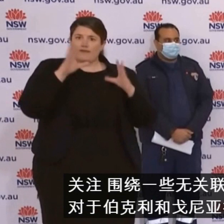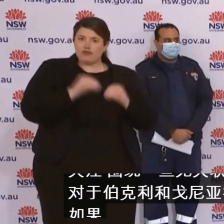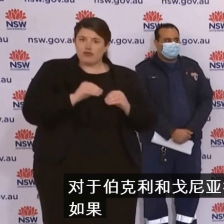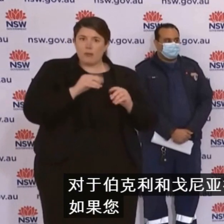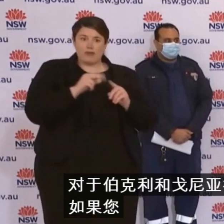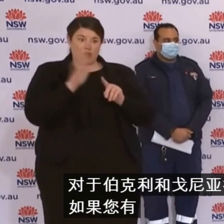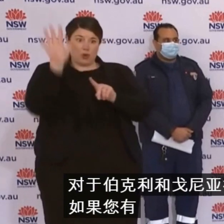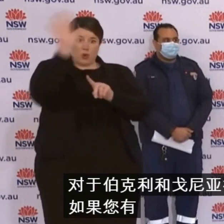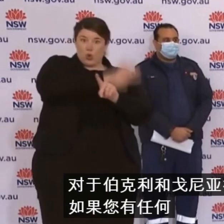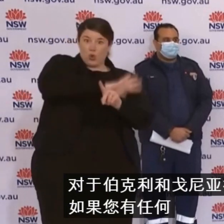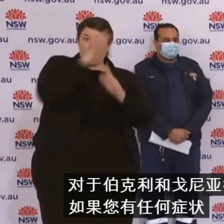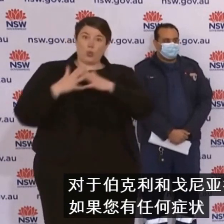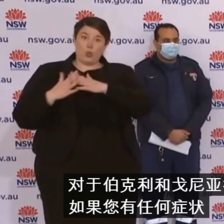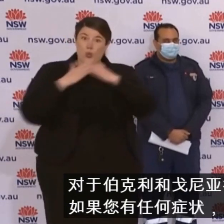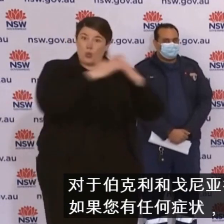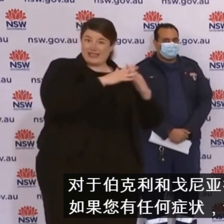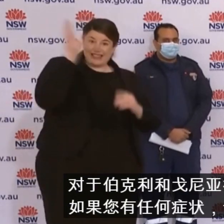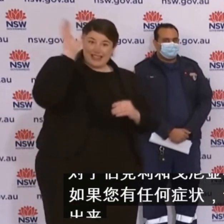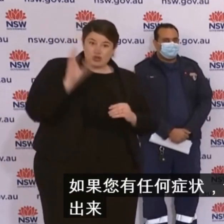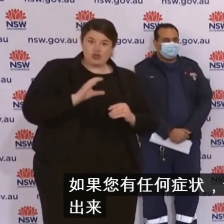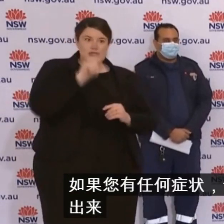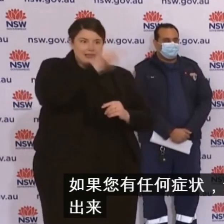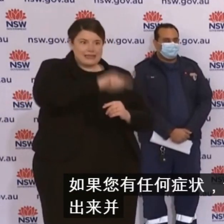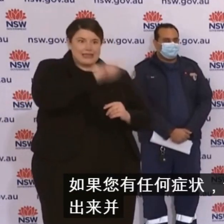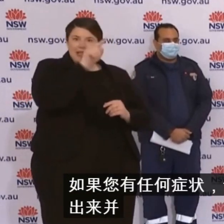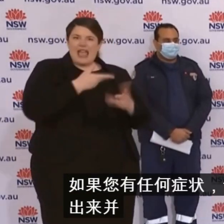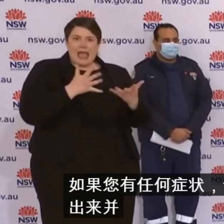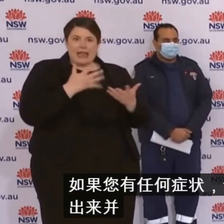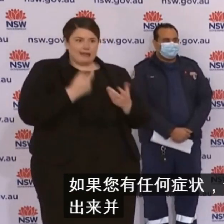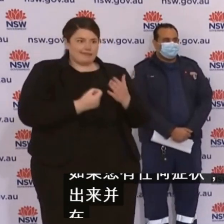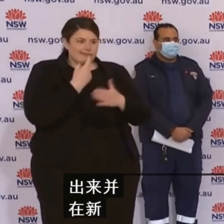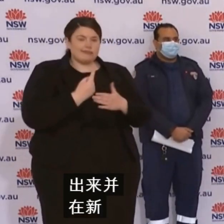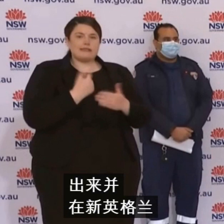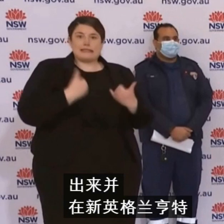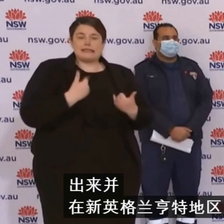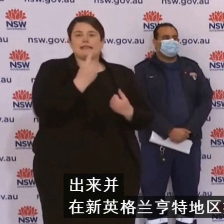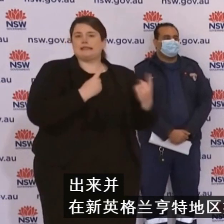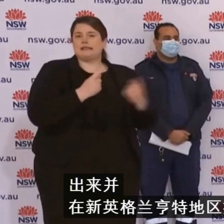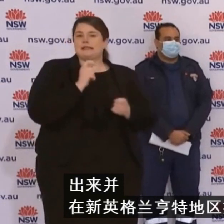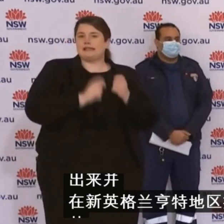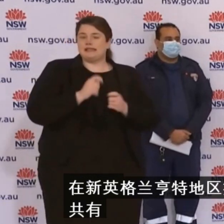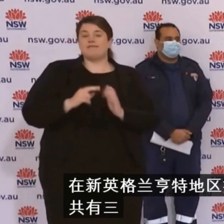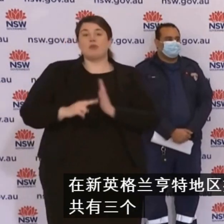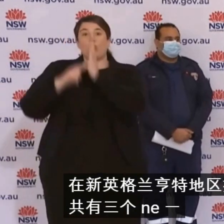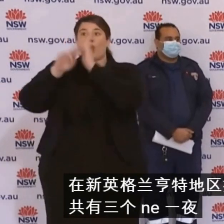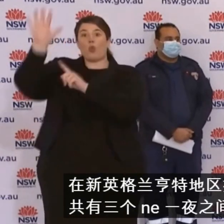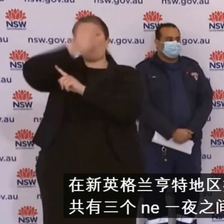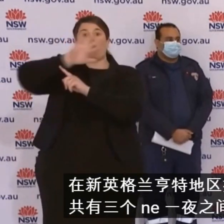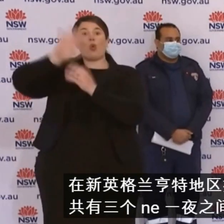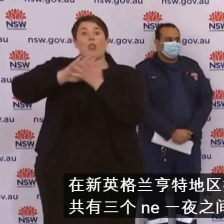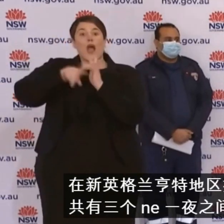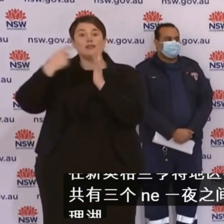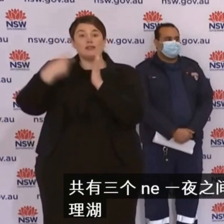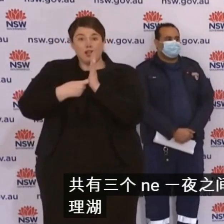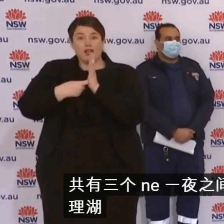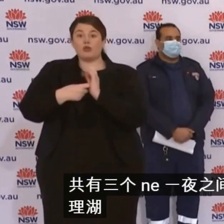Brewarrina and Gonia, if you have any symptoms, please come out and get tested. In the Hunter, New England area, there were 3 new cases